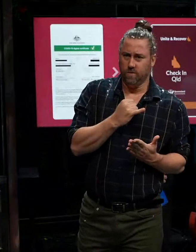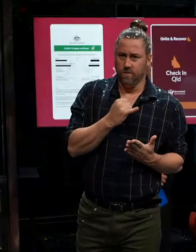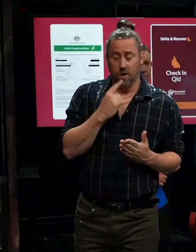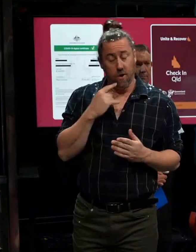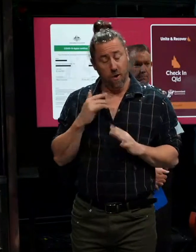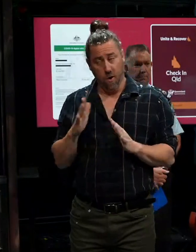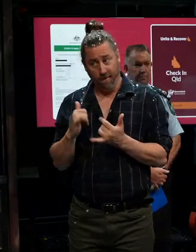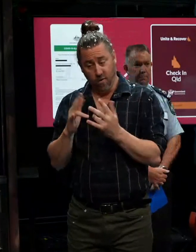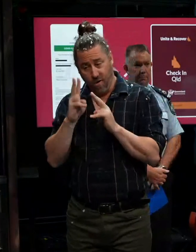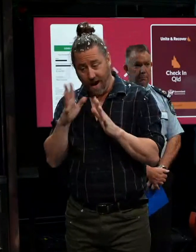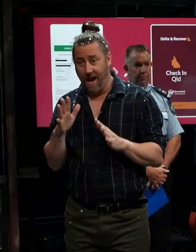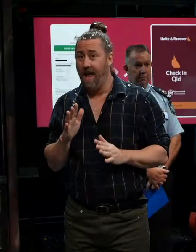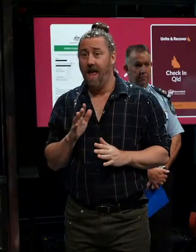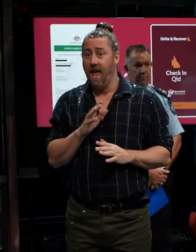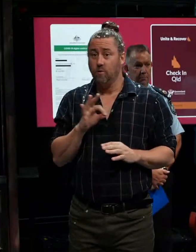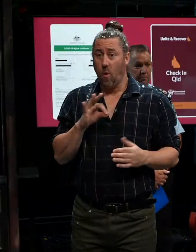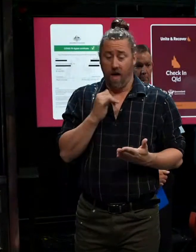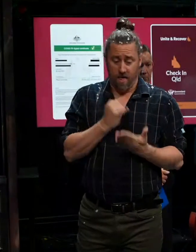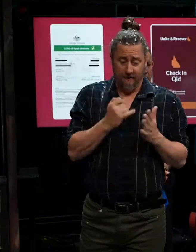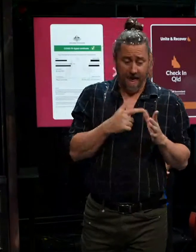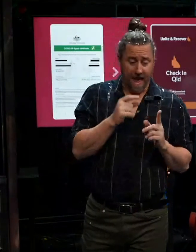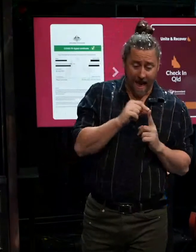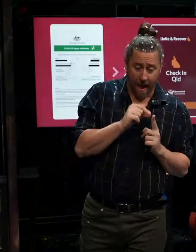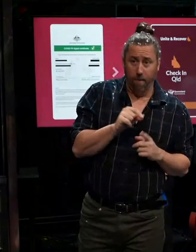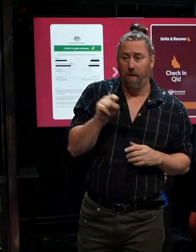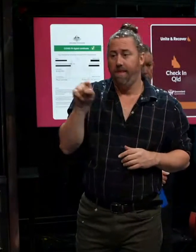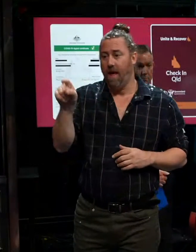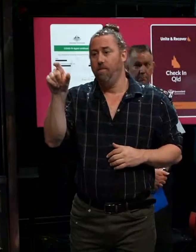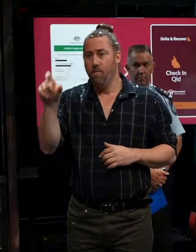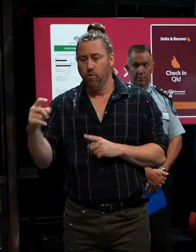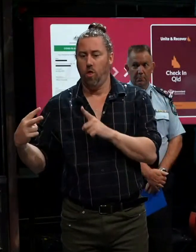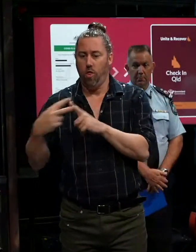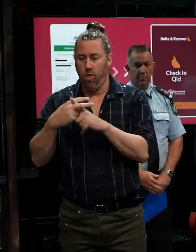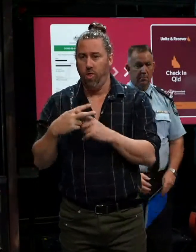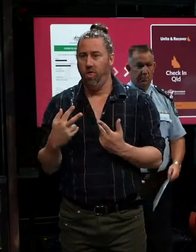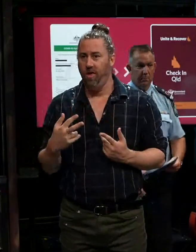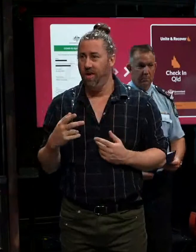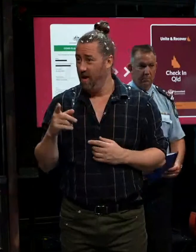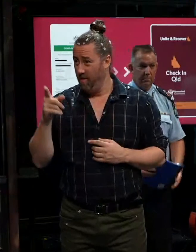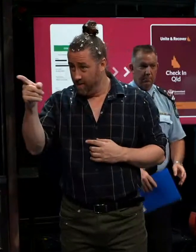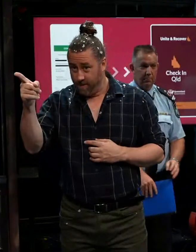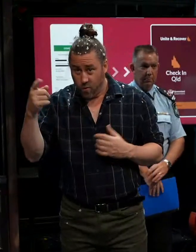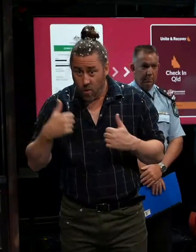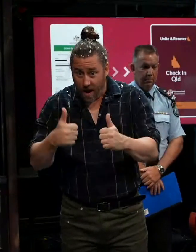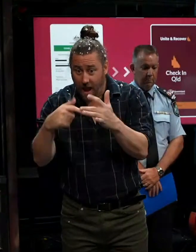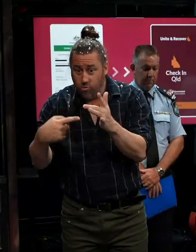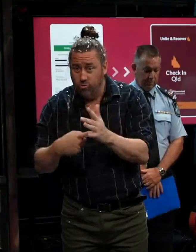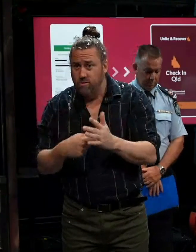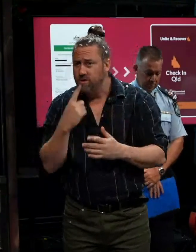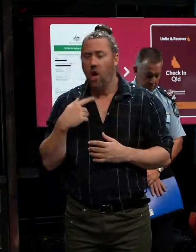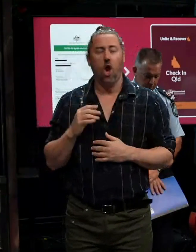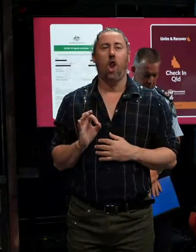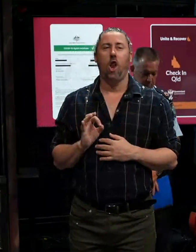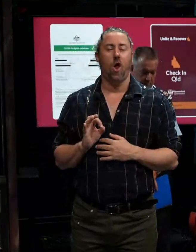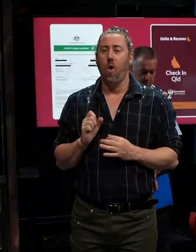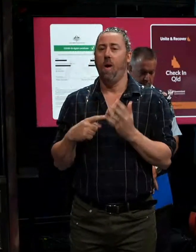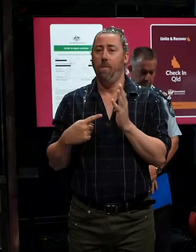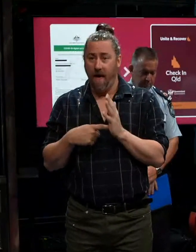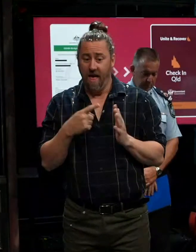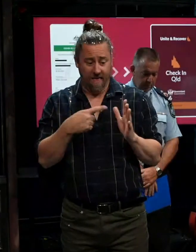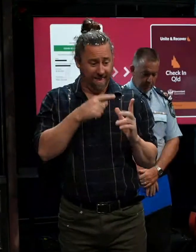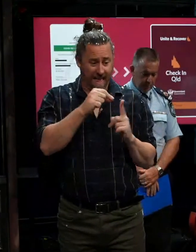very clear, it is not a flaw. But it's fraud. It is correct. And are you encouraging fraud? Not at all, but we're highlighting that there's an issue